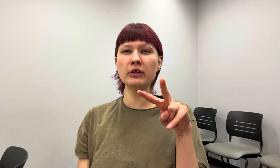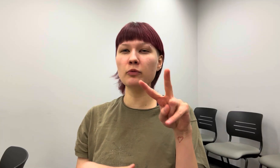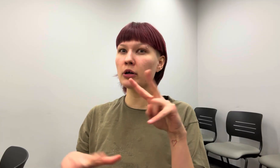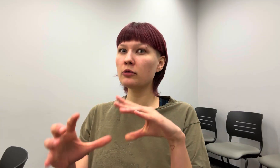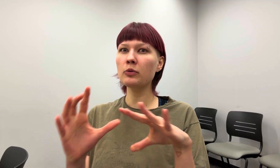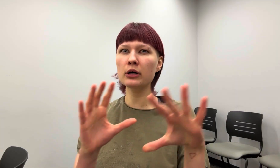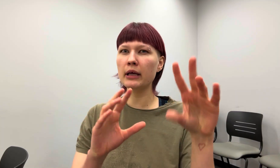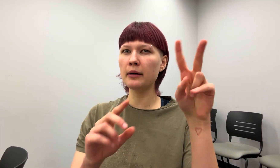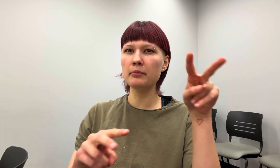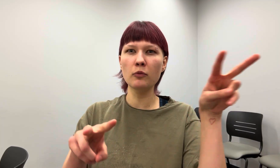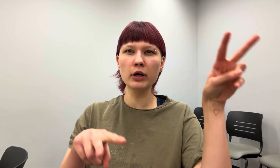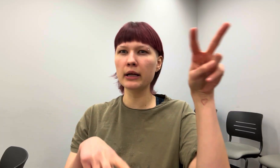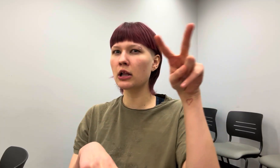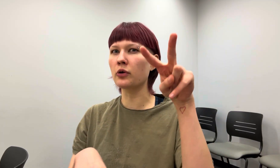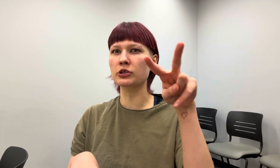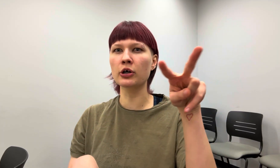we're getting closer.